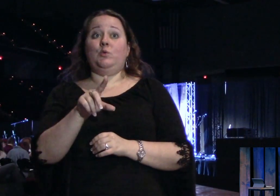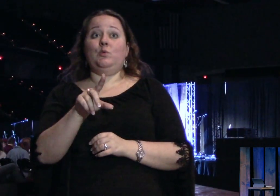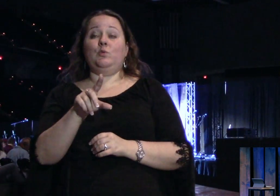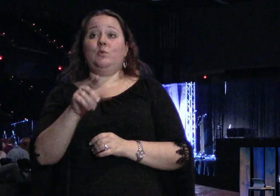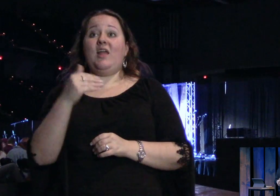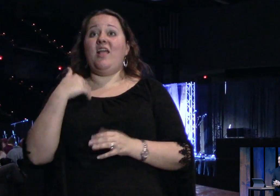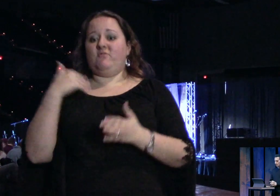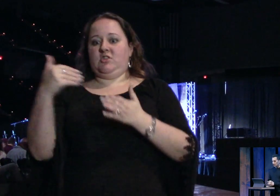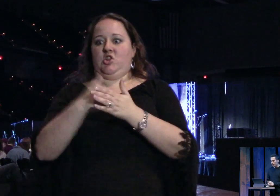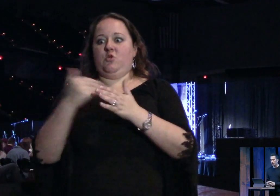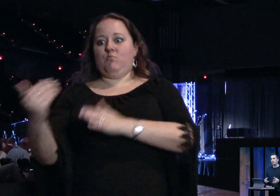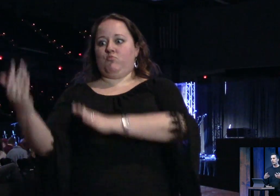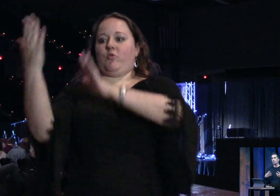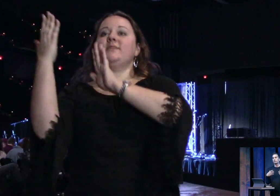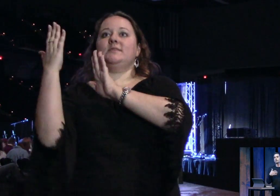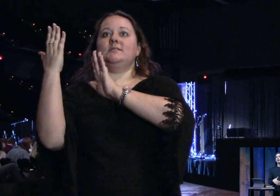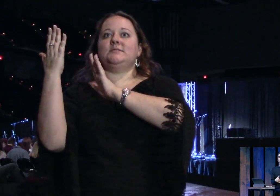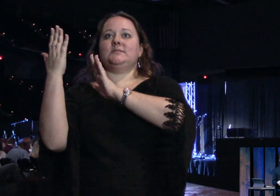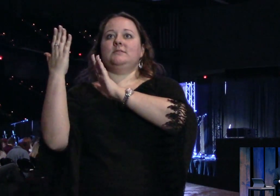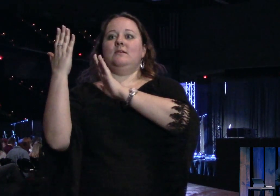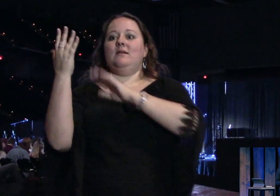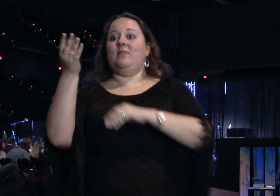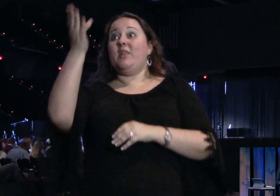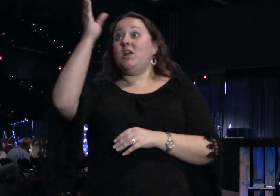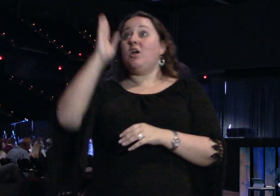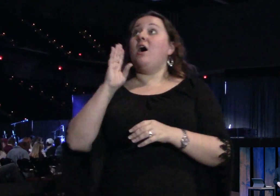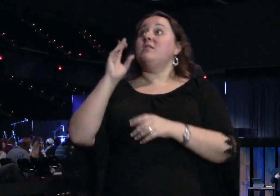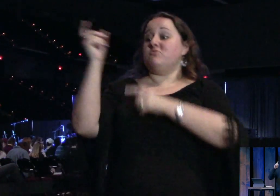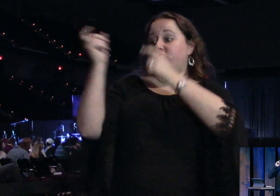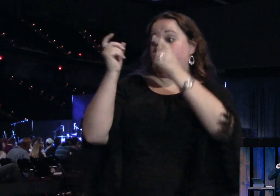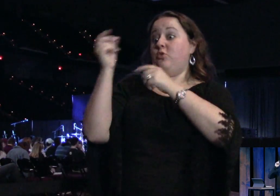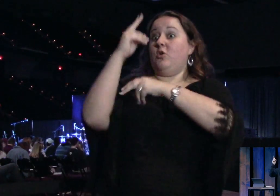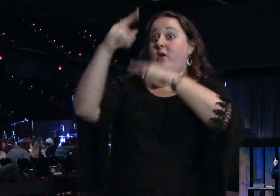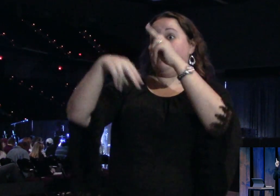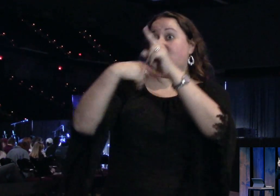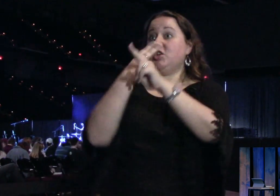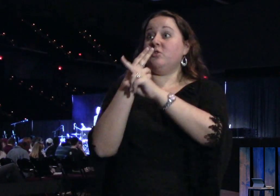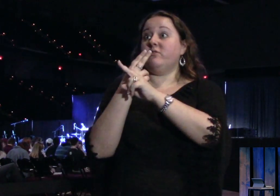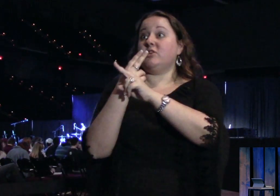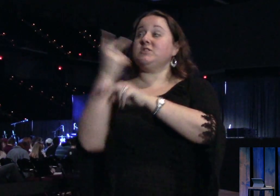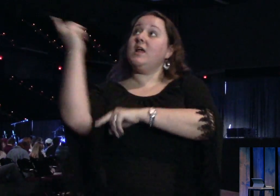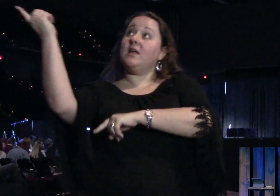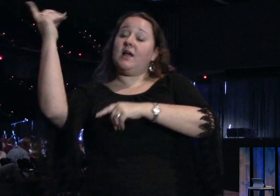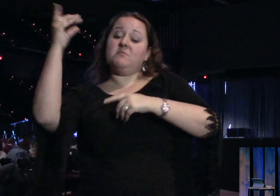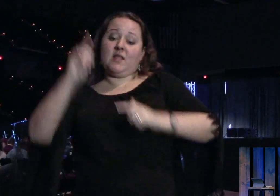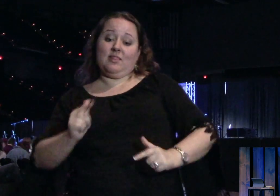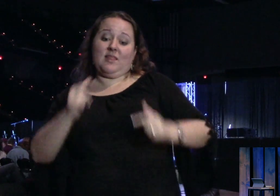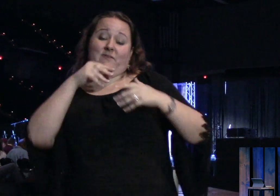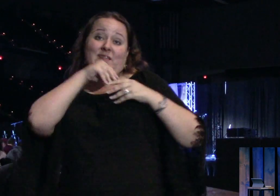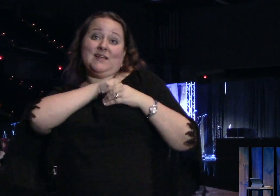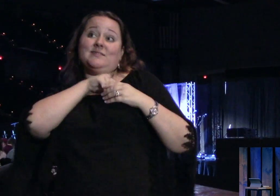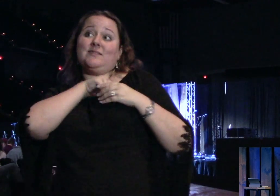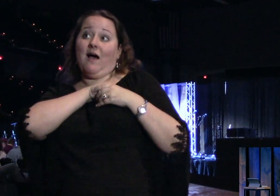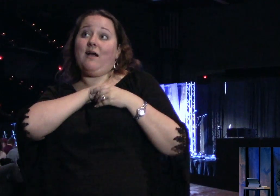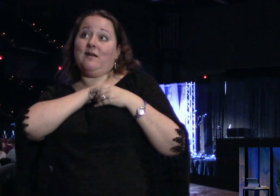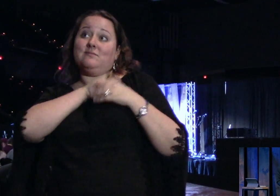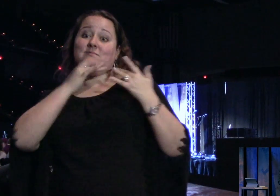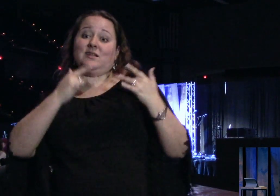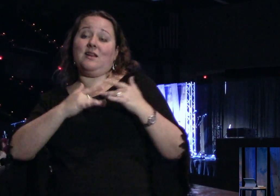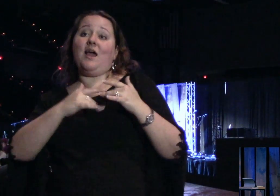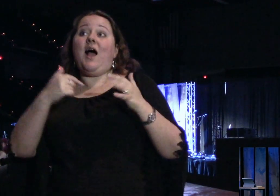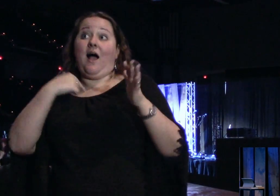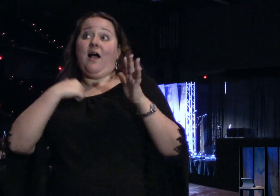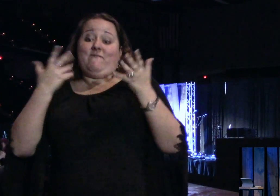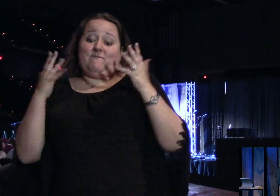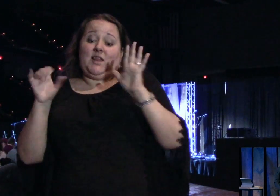available to you. And you have a new presence in your life. The God of the universe comes and takes up residence inside